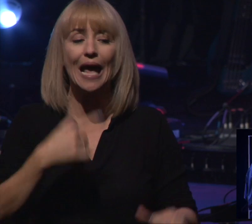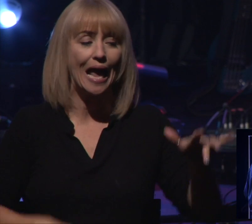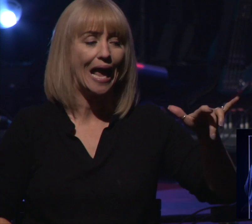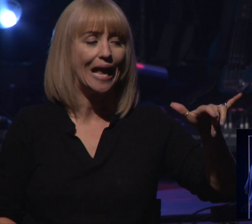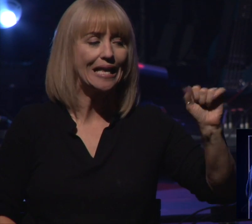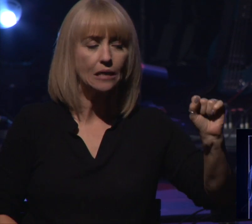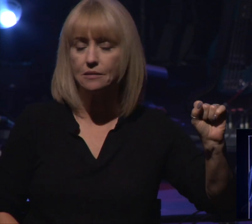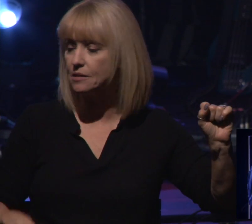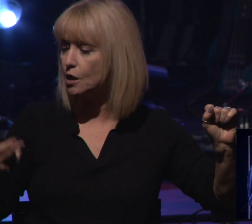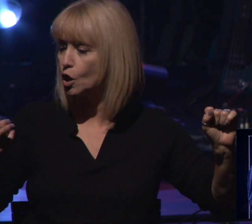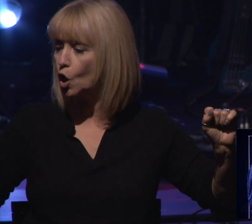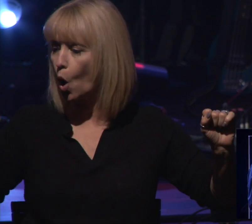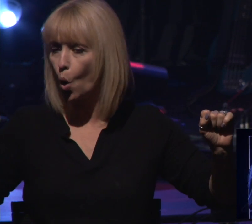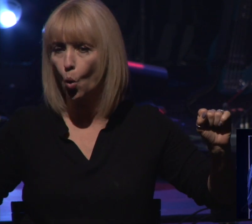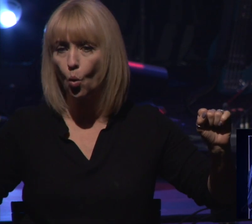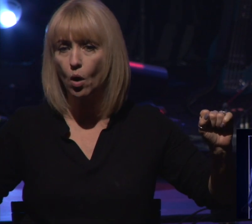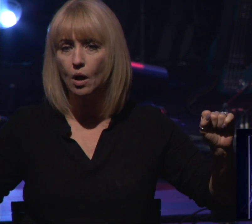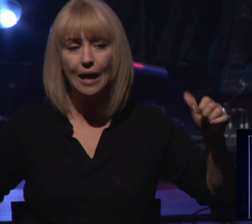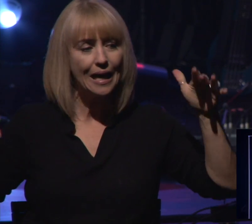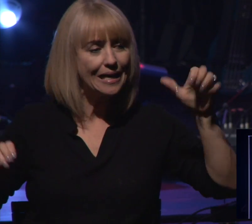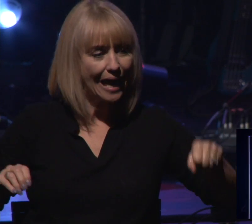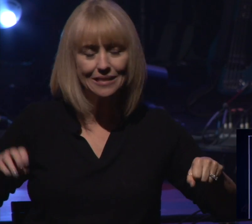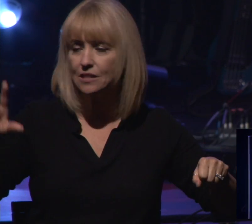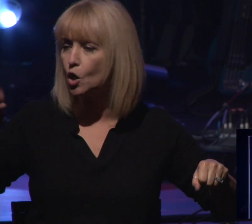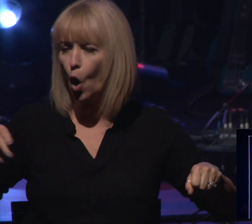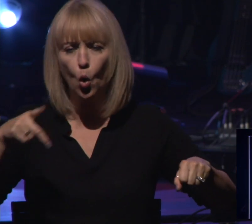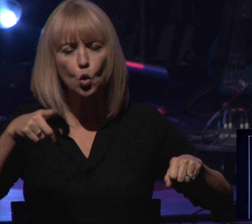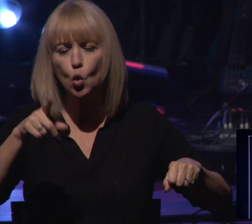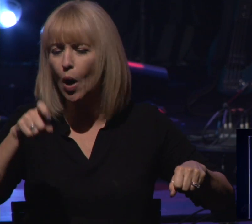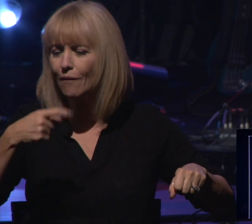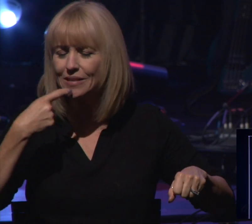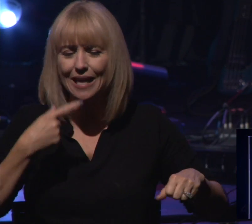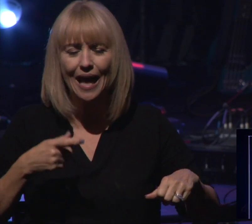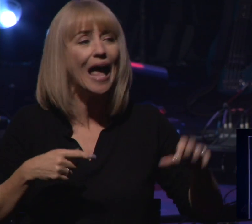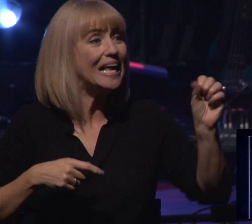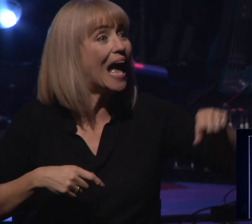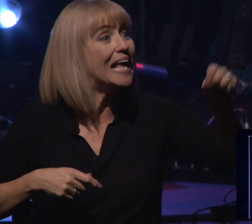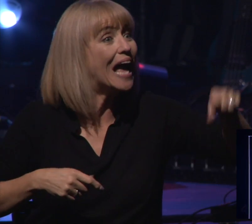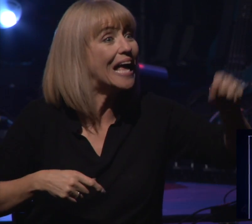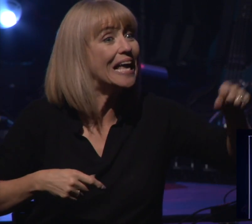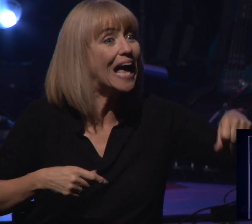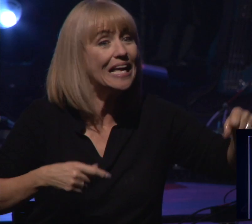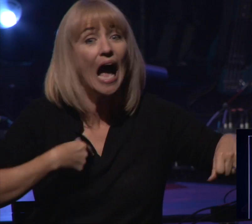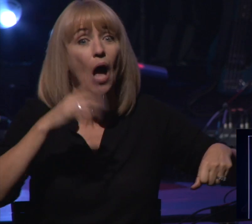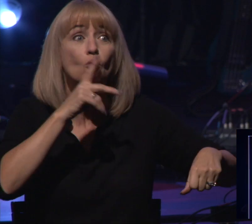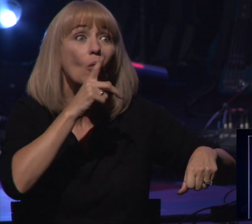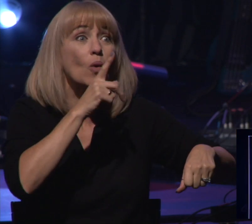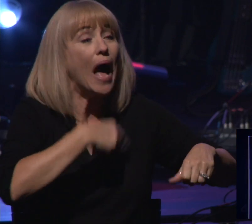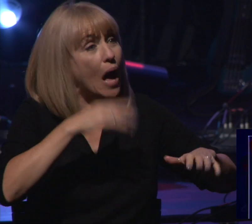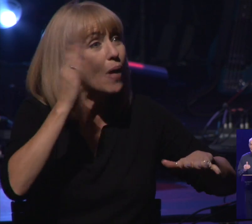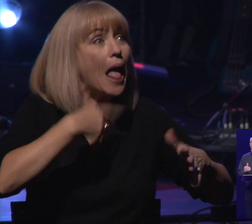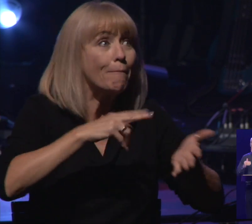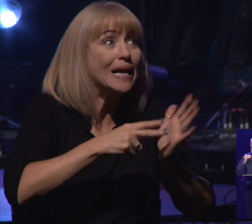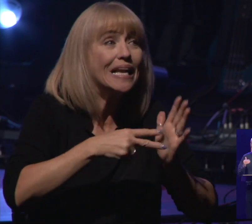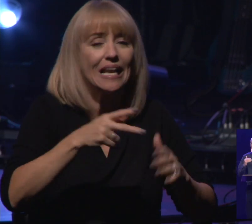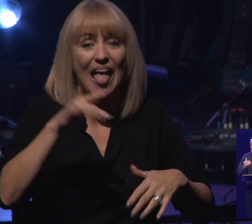yes or no. Anything beyond this comes from the evil one. It means you shouldn't have to get up and go, yes, I